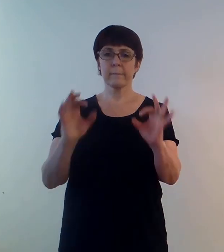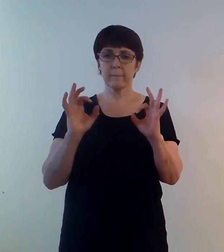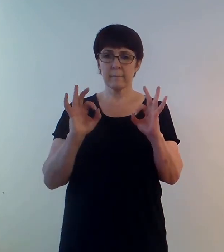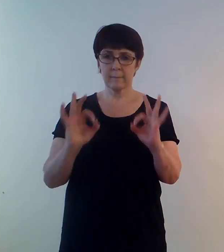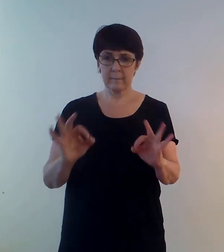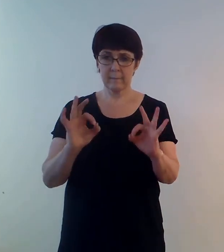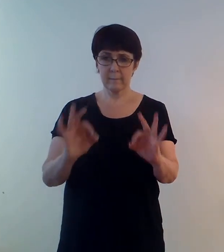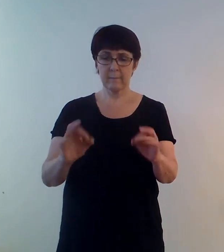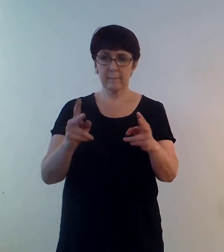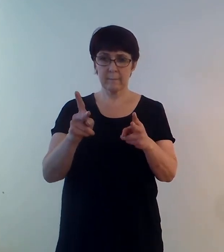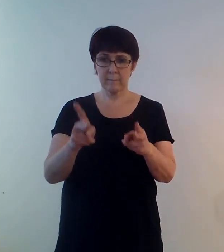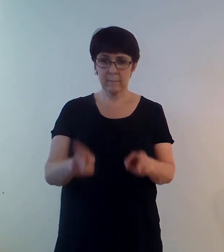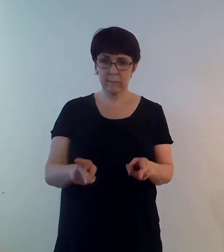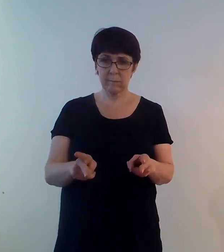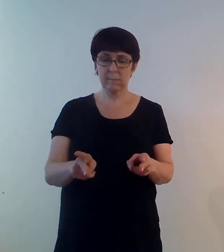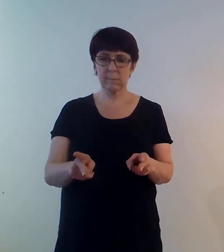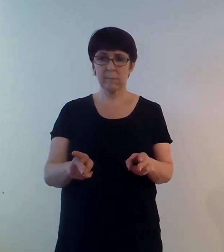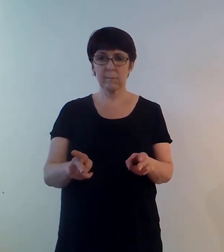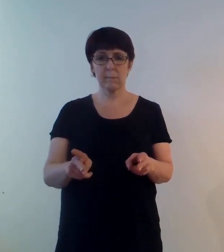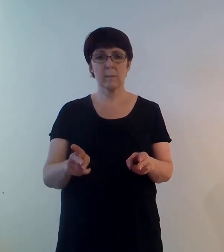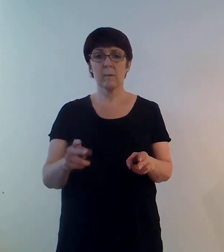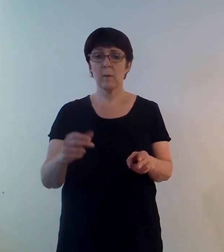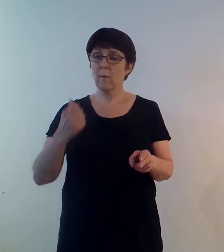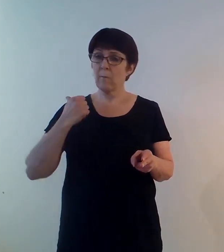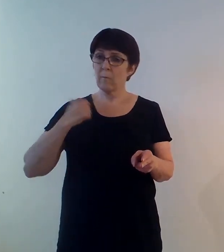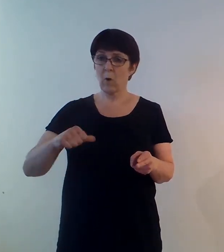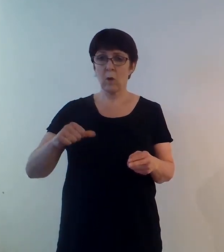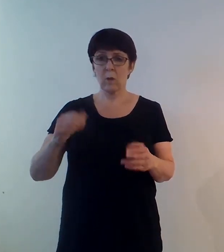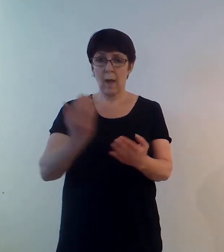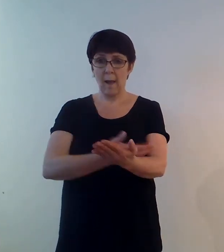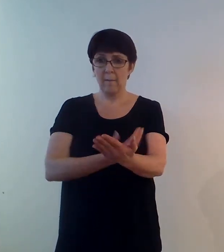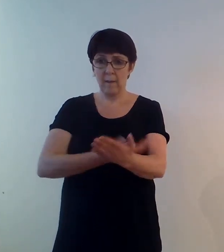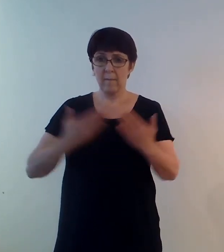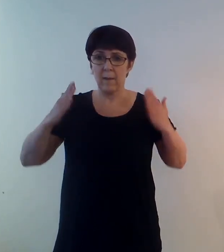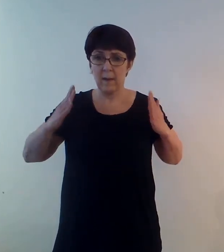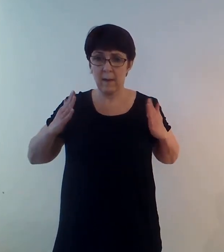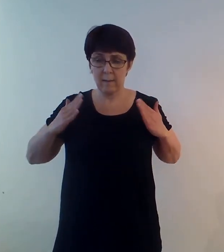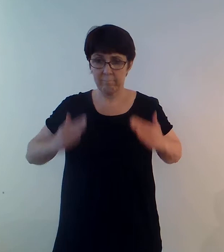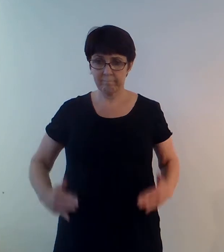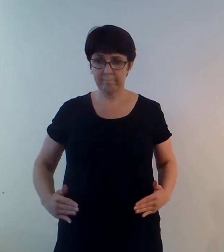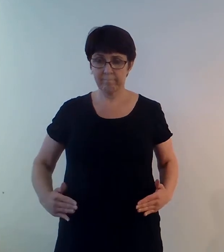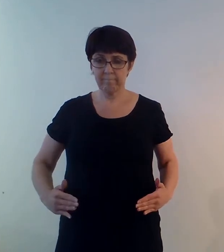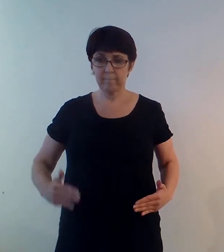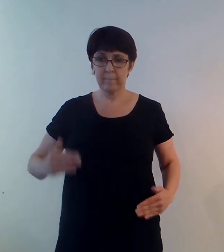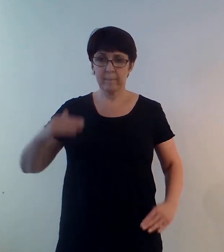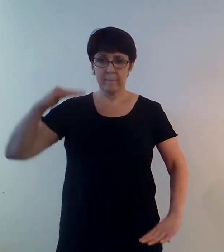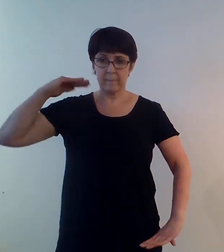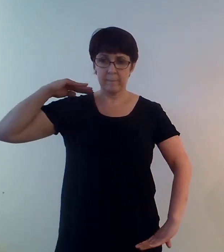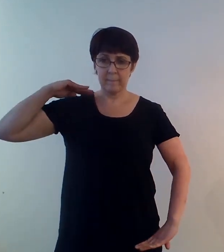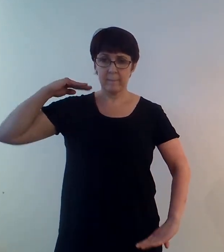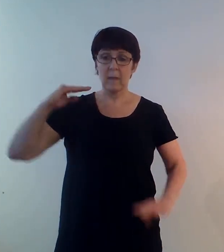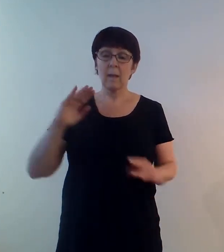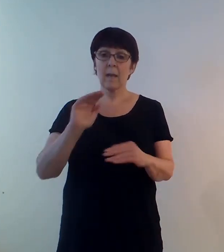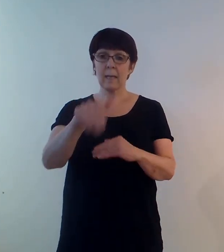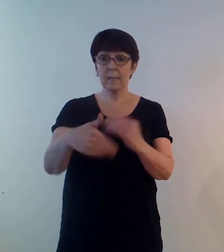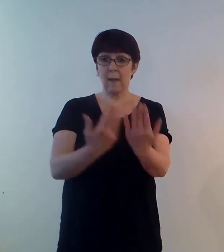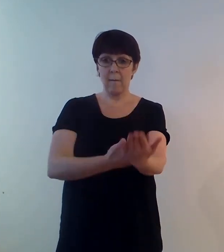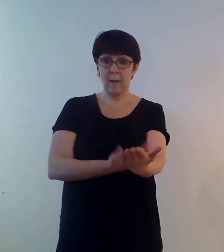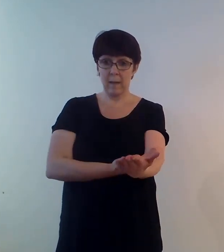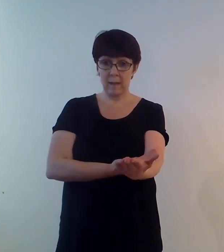relax. Incredible there for the core. I'm starting to feel it myself, so we'll move on to the next exercise, which is caterpillar walks. Hopefully you can keep up with me, guys.